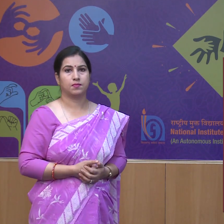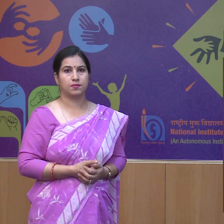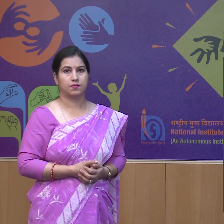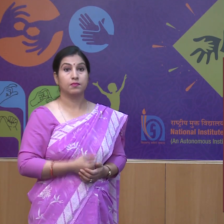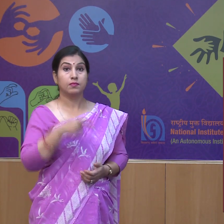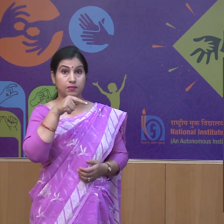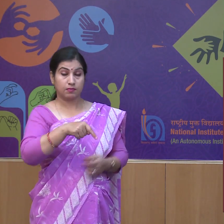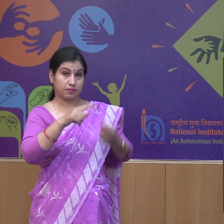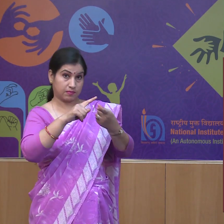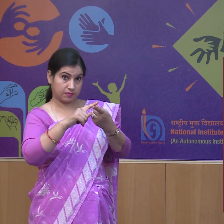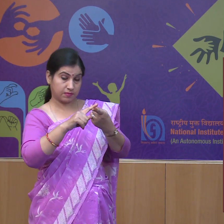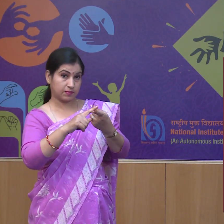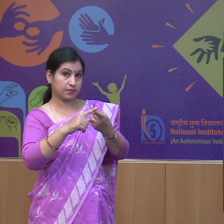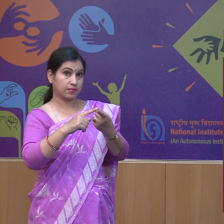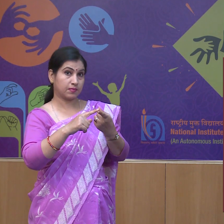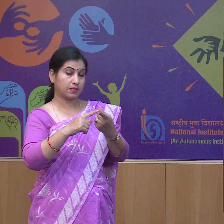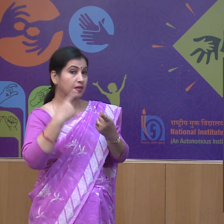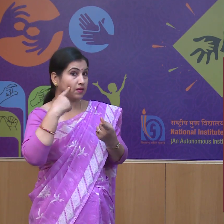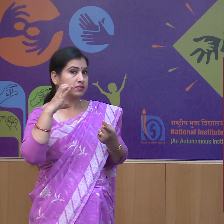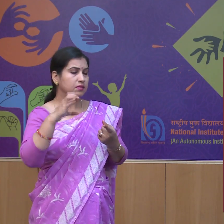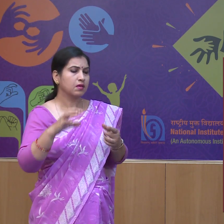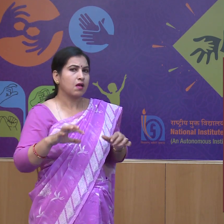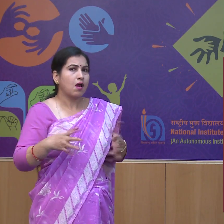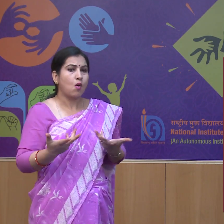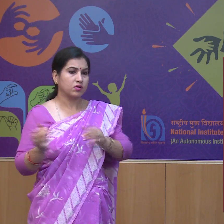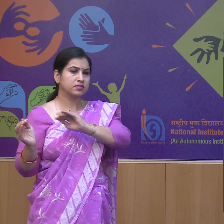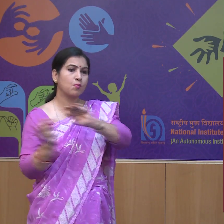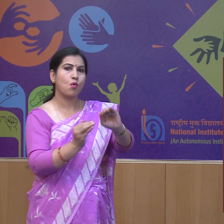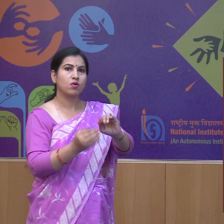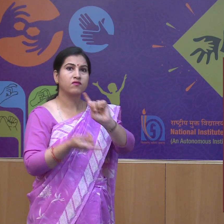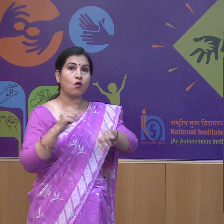This company had the support of the British government.